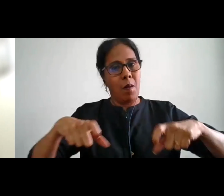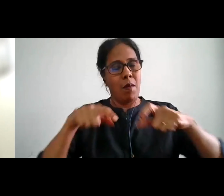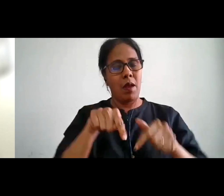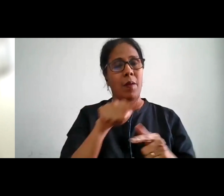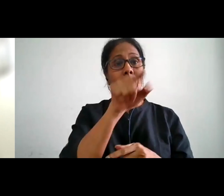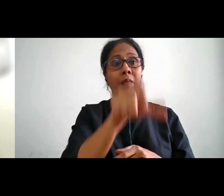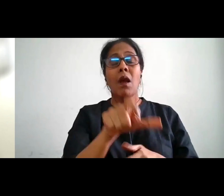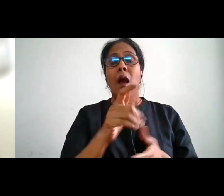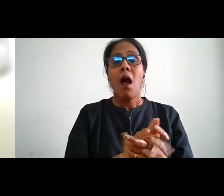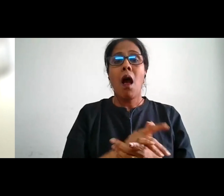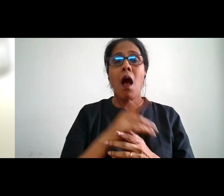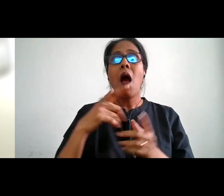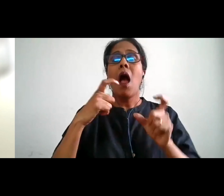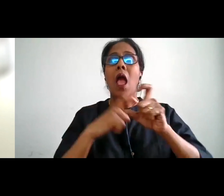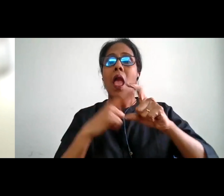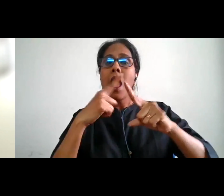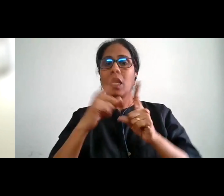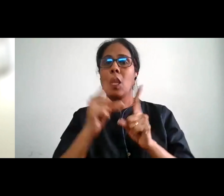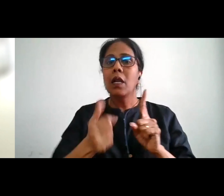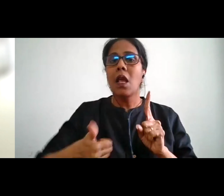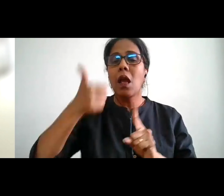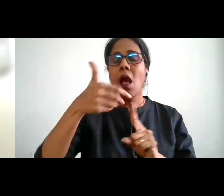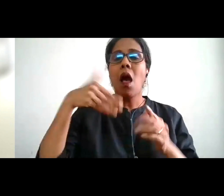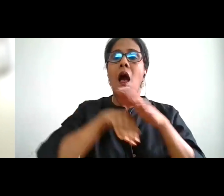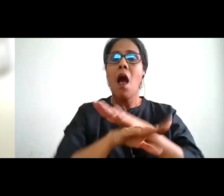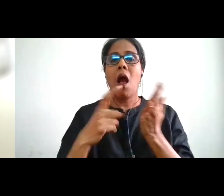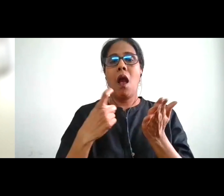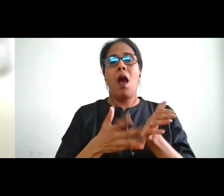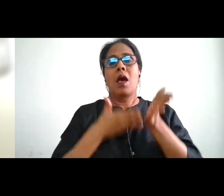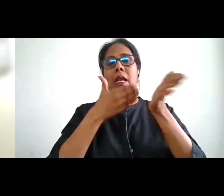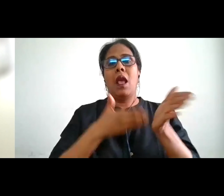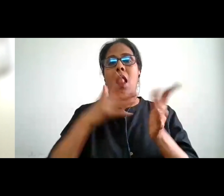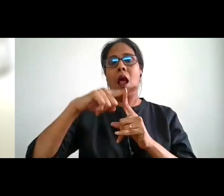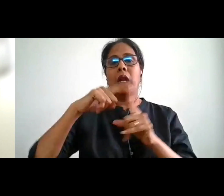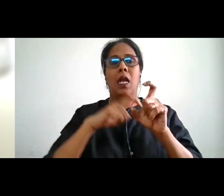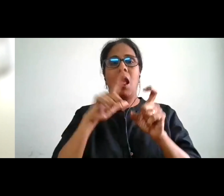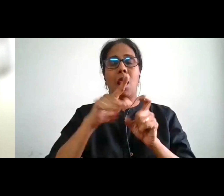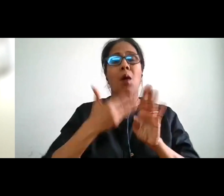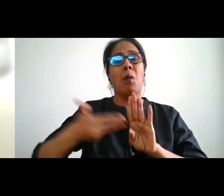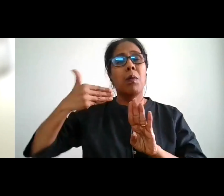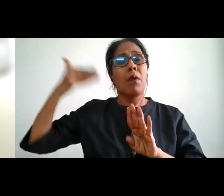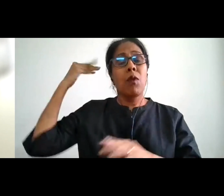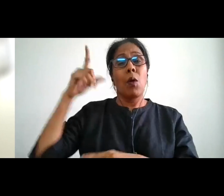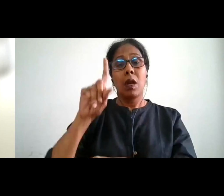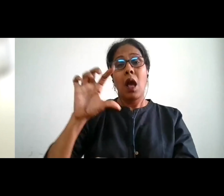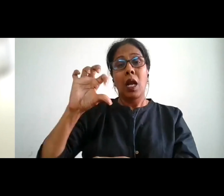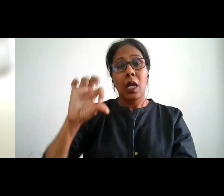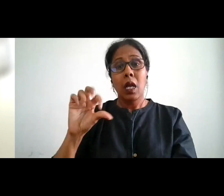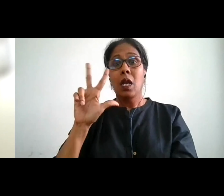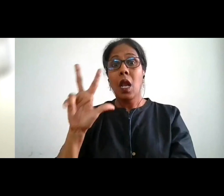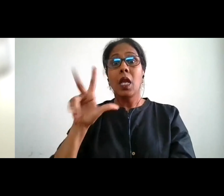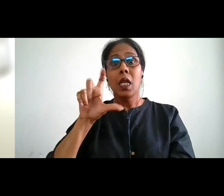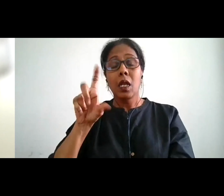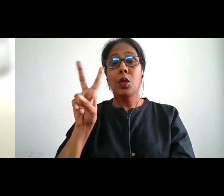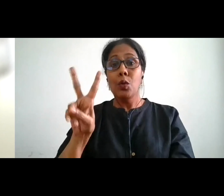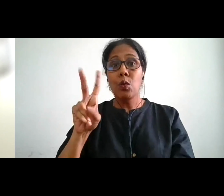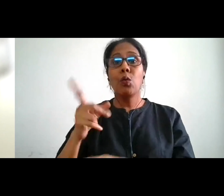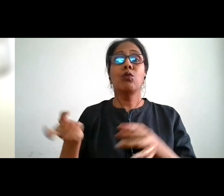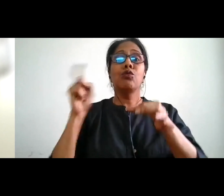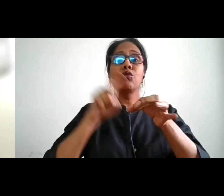He joined the Indian Railway Service of Signal Engineers in 1992 and has led several